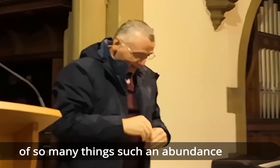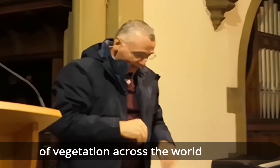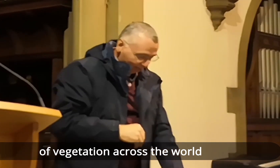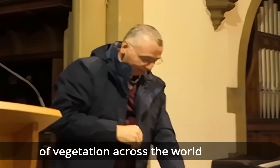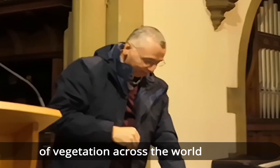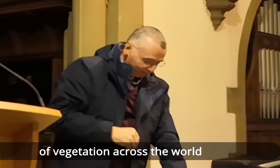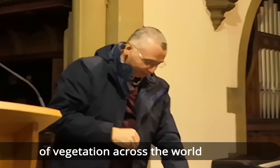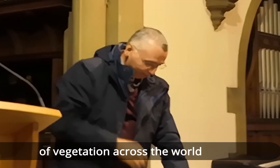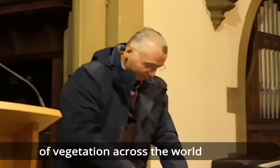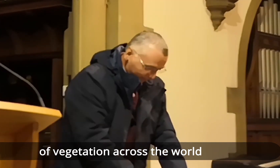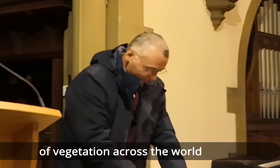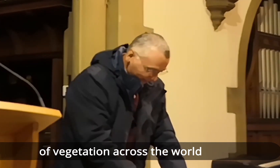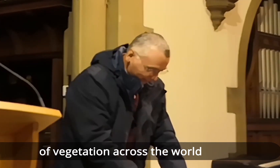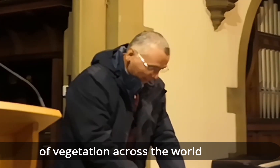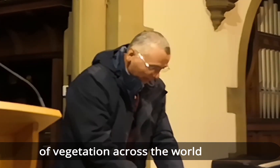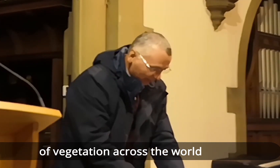of vegetation across the world.